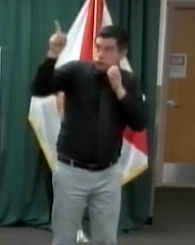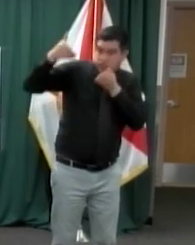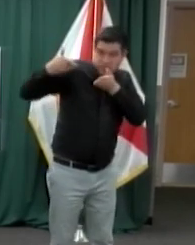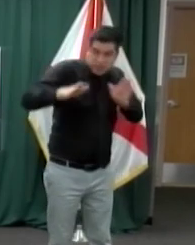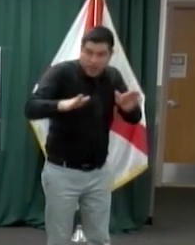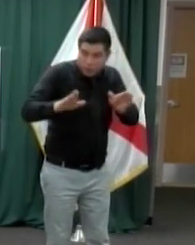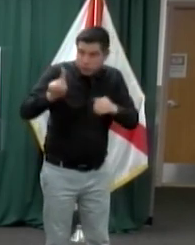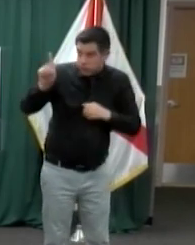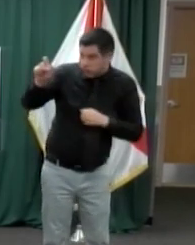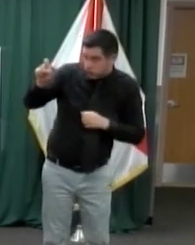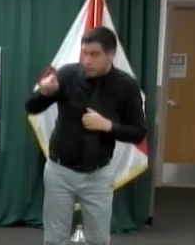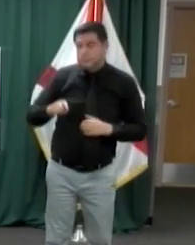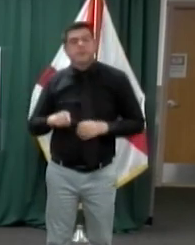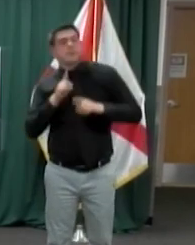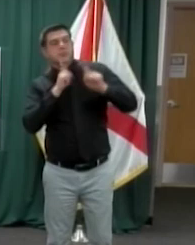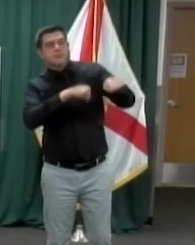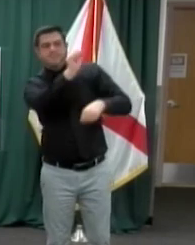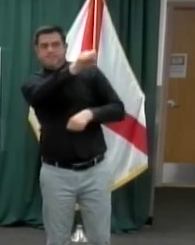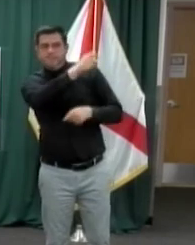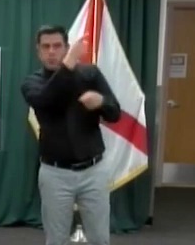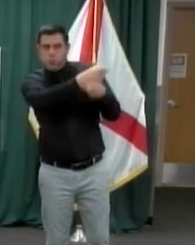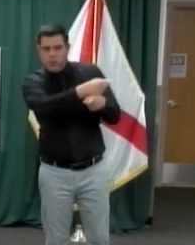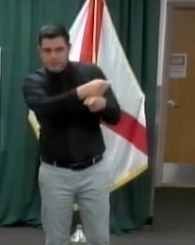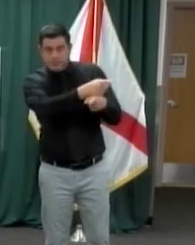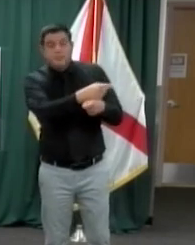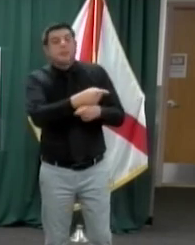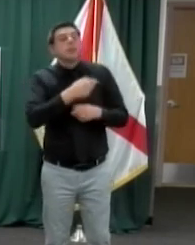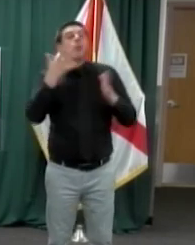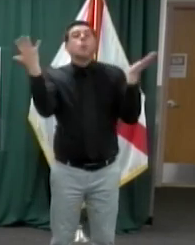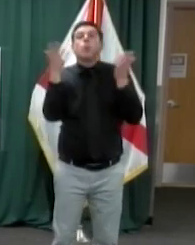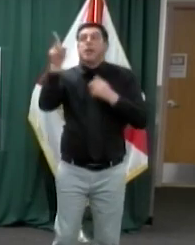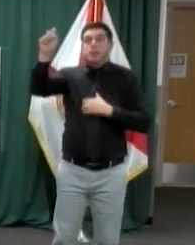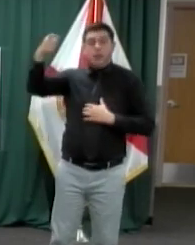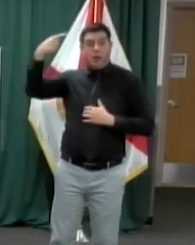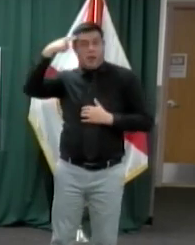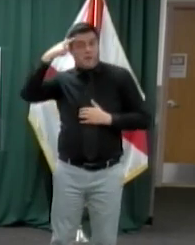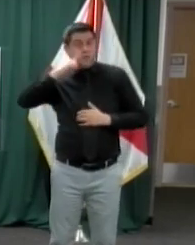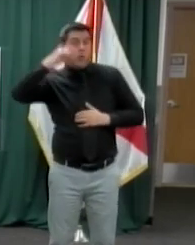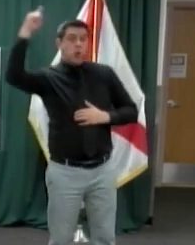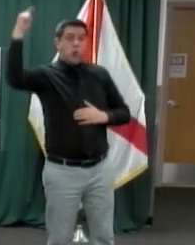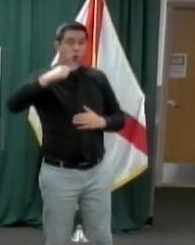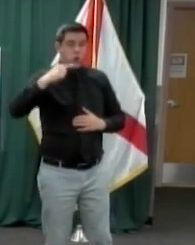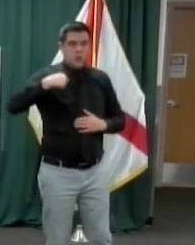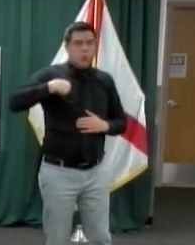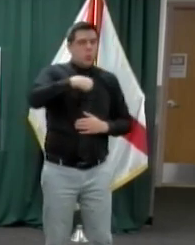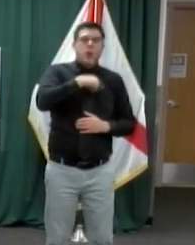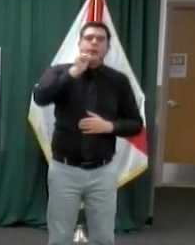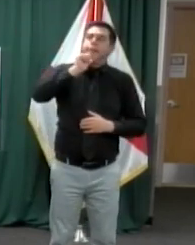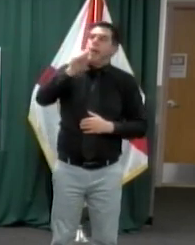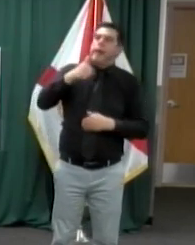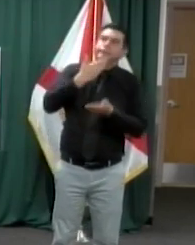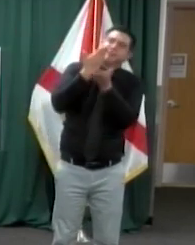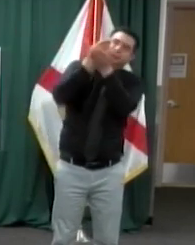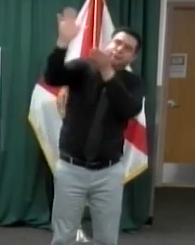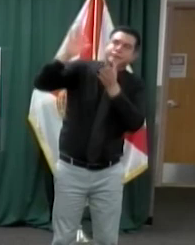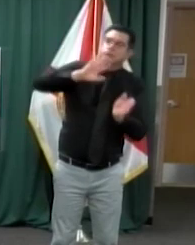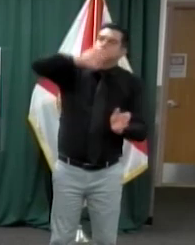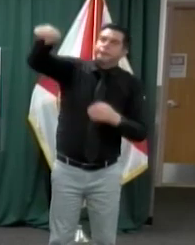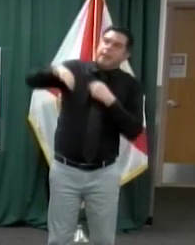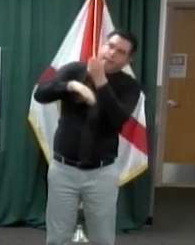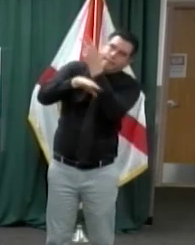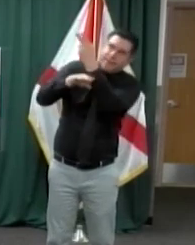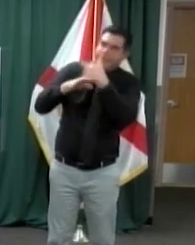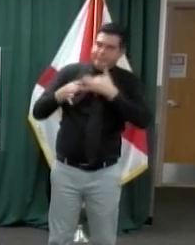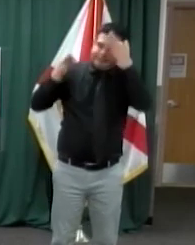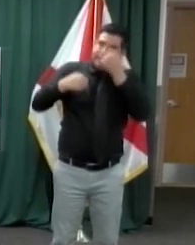we have to fit under that guideline. But if we see here in Seminole County that there is an imminent danger to